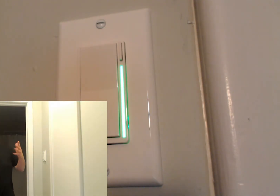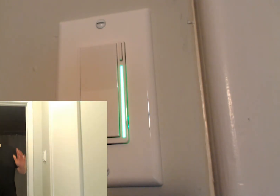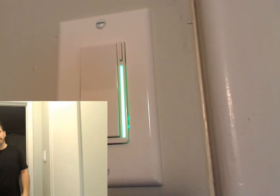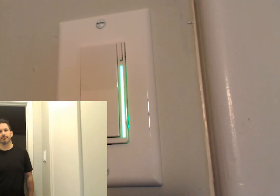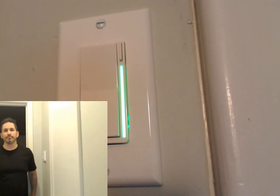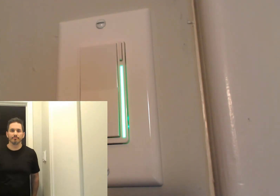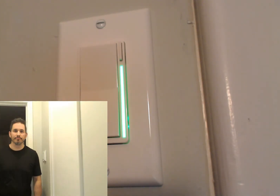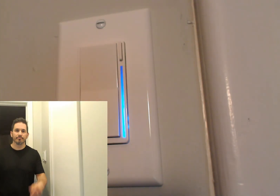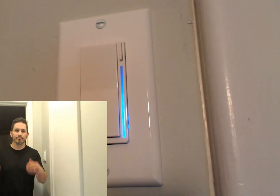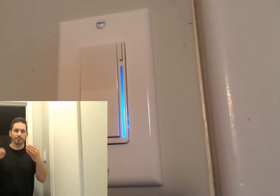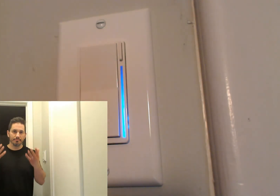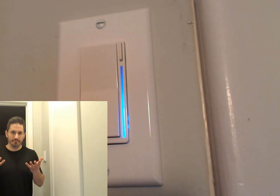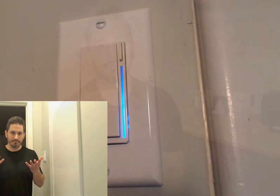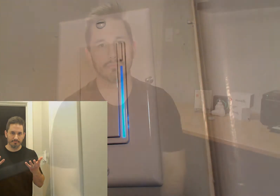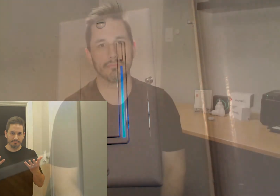That's it.